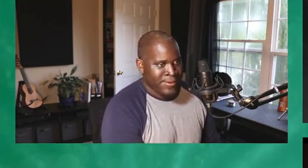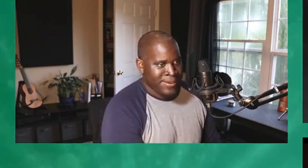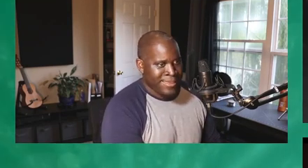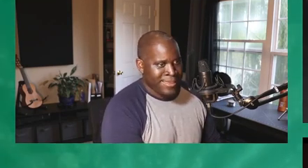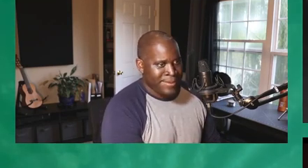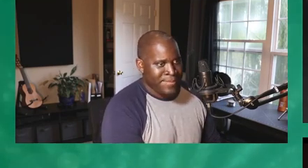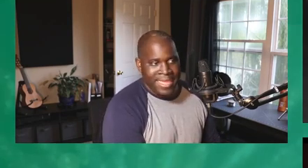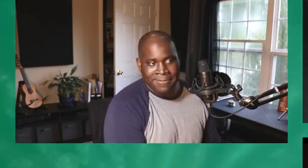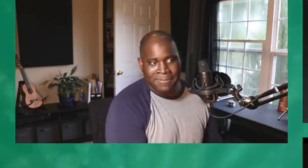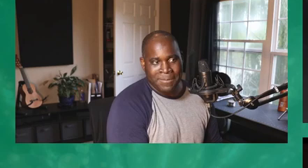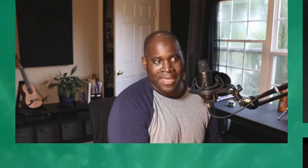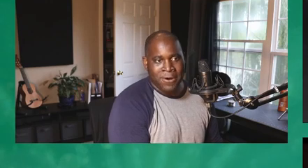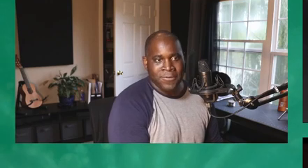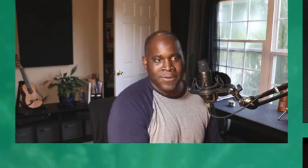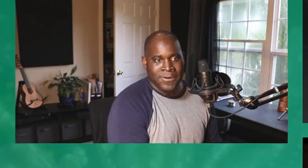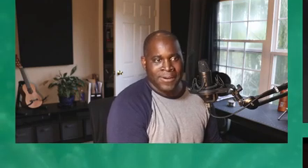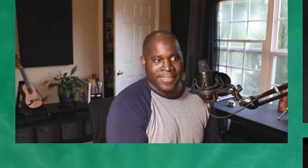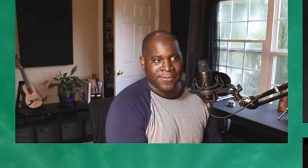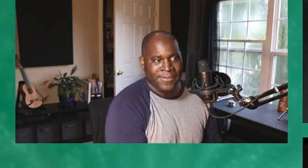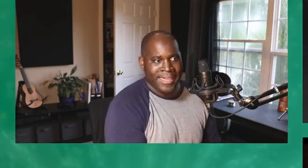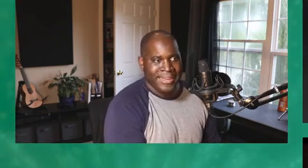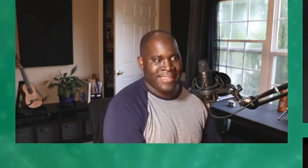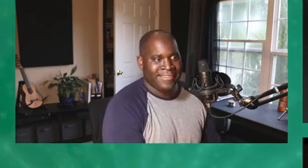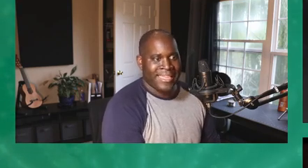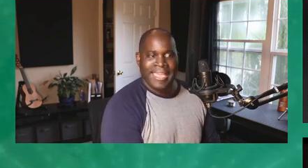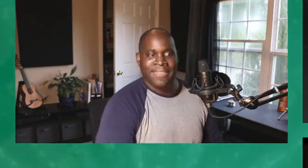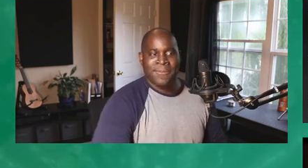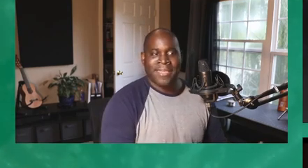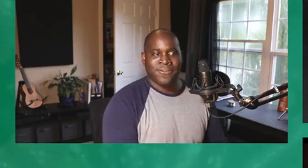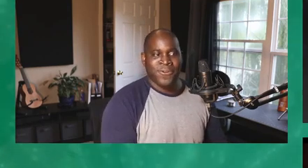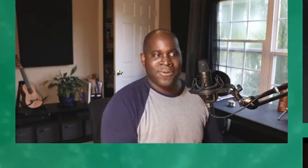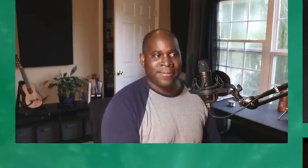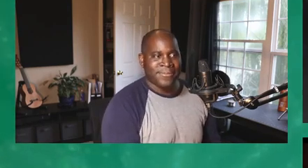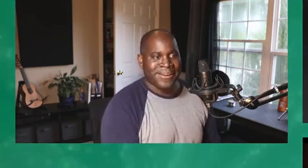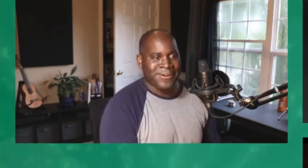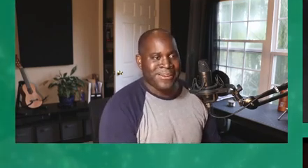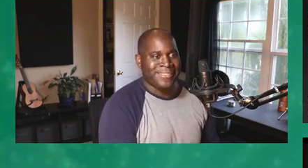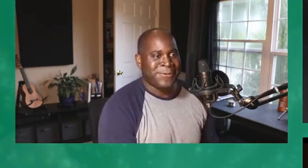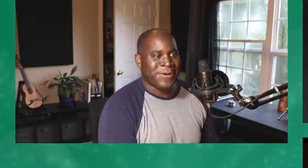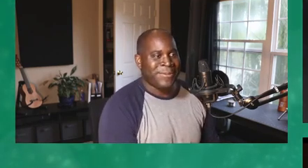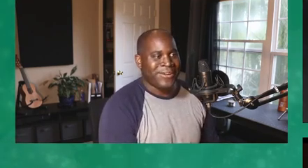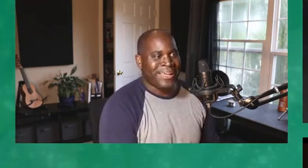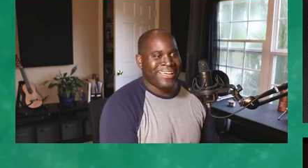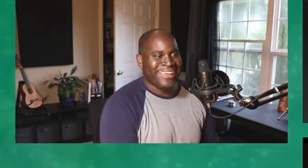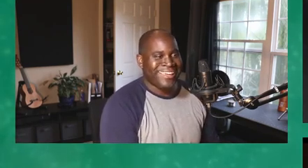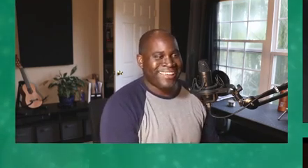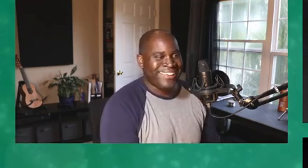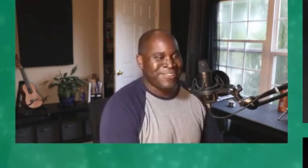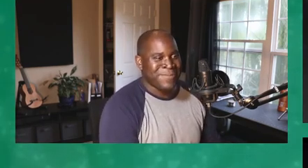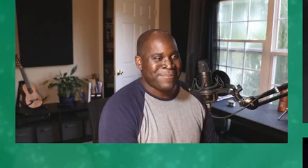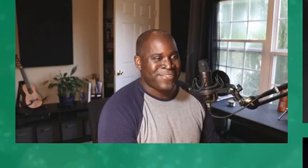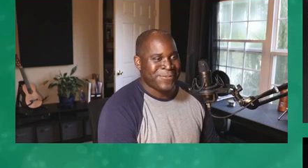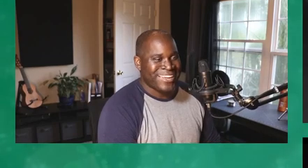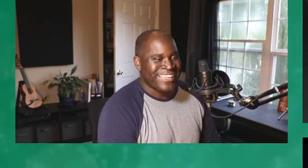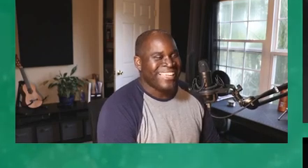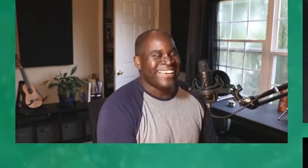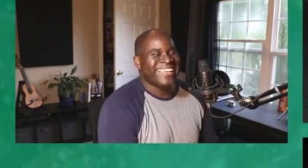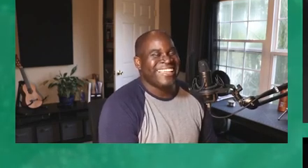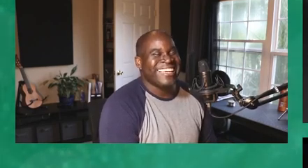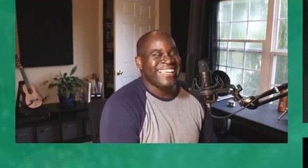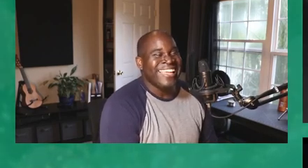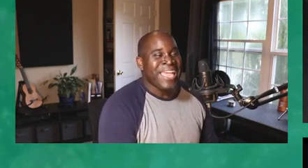they met the next signal over exactly off the other side. The He's like, hey, there, man, there's no problems here. Nothing to worry about. Ha ha ha ha ha. Don't mind me